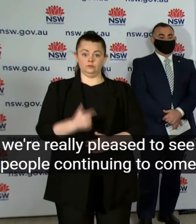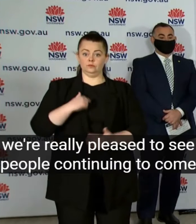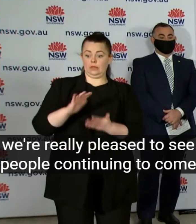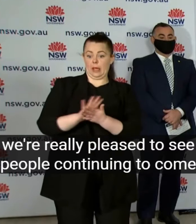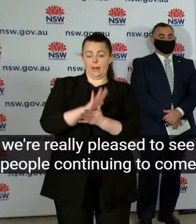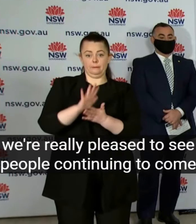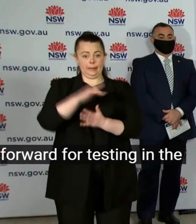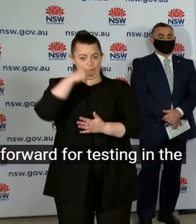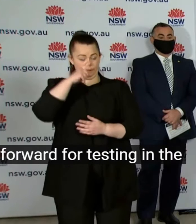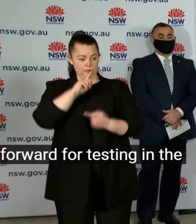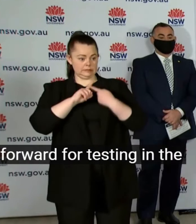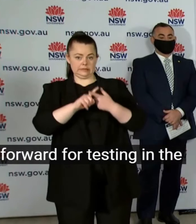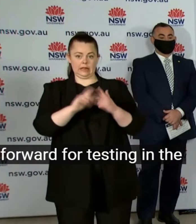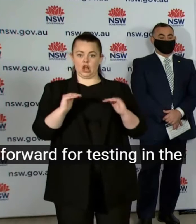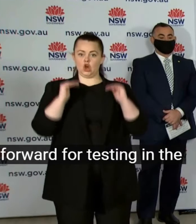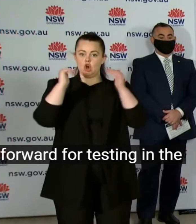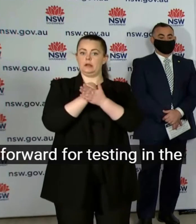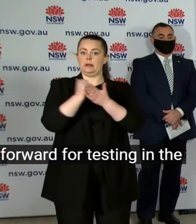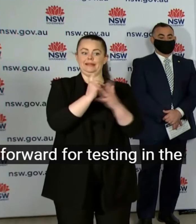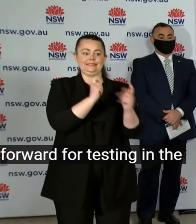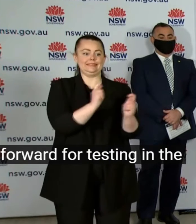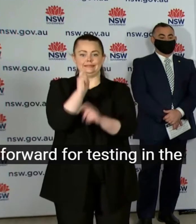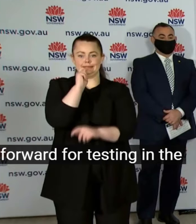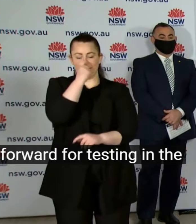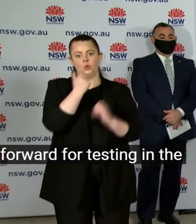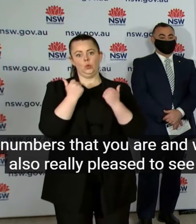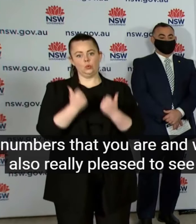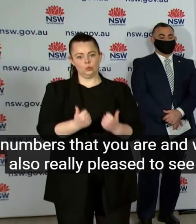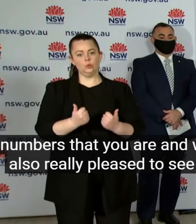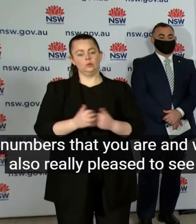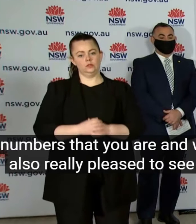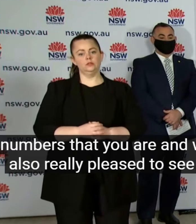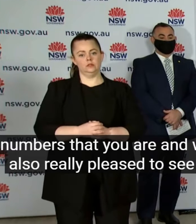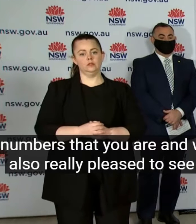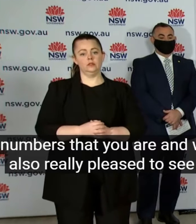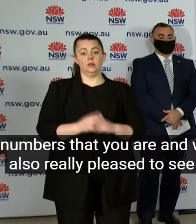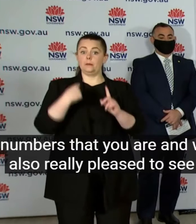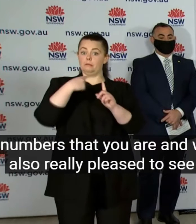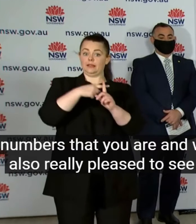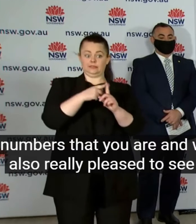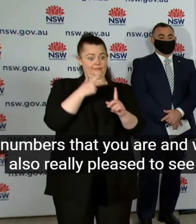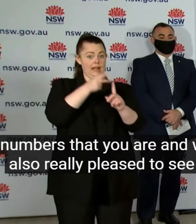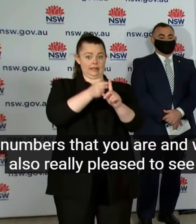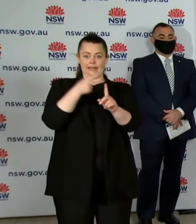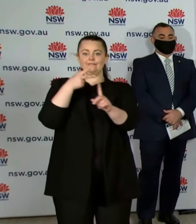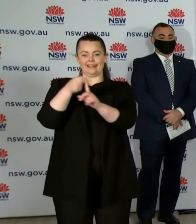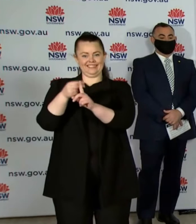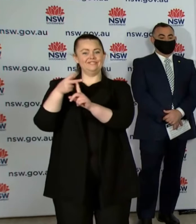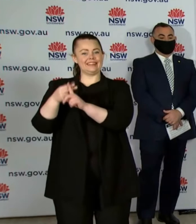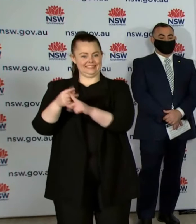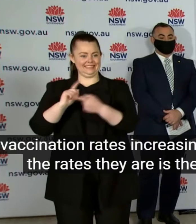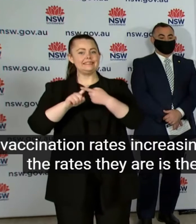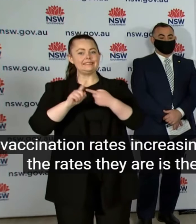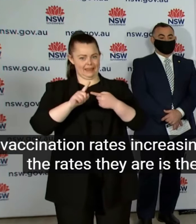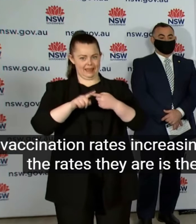continuing to come forward for testing in the numbers that you are, and we're also really pleased to see the vaccination rates increasing